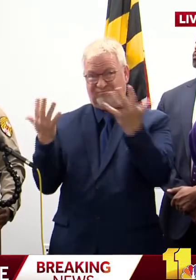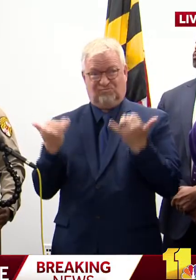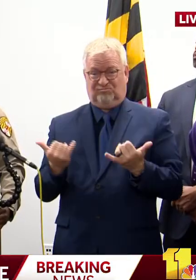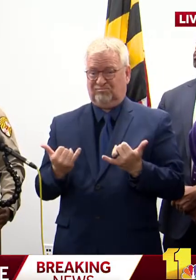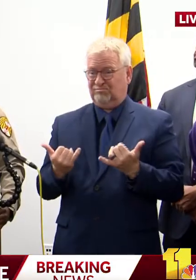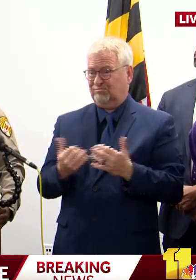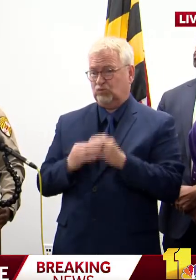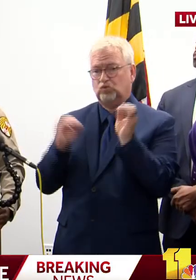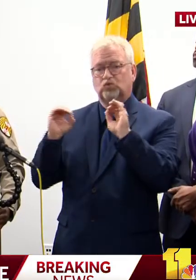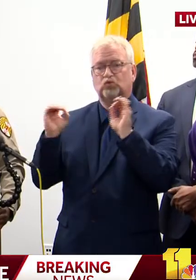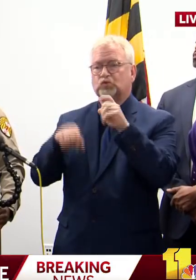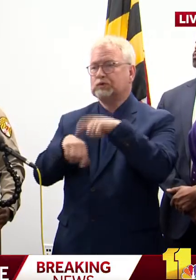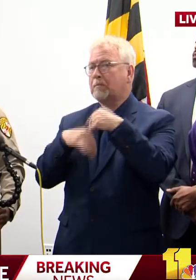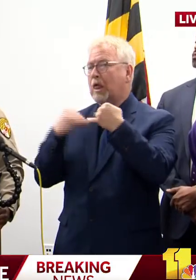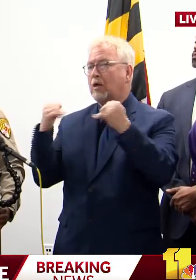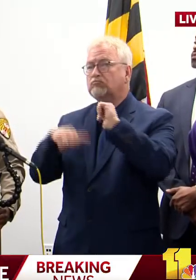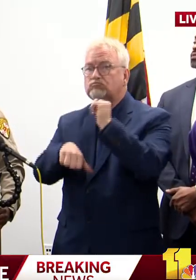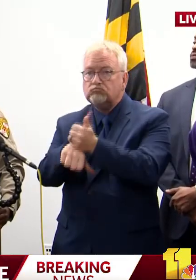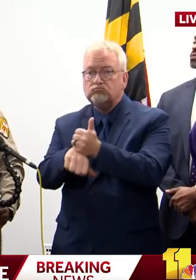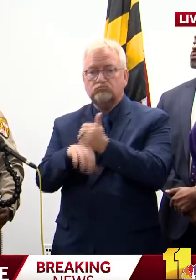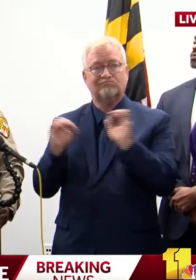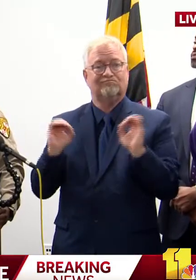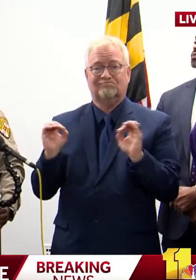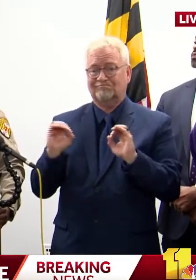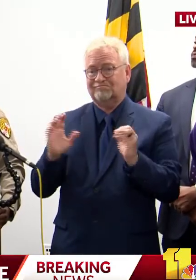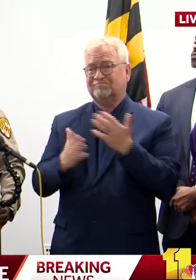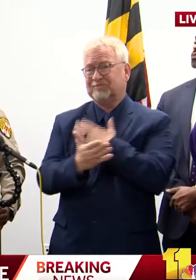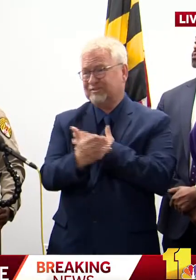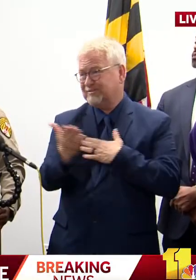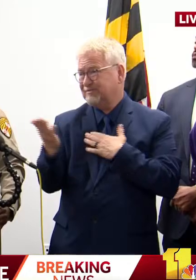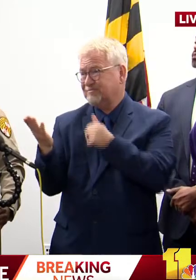no definitive timeline on this. Please be patient.